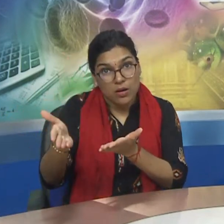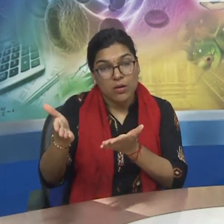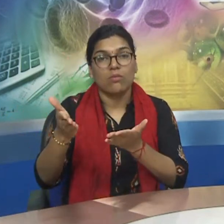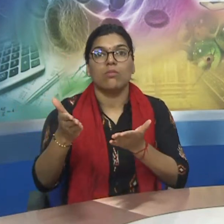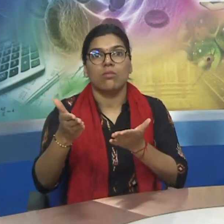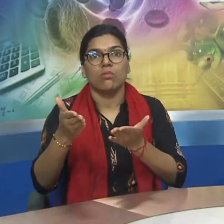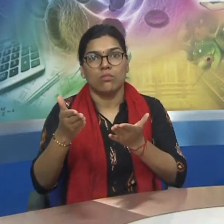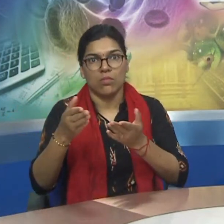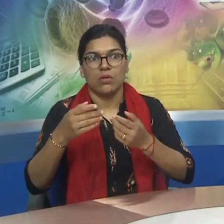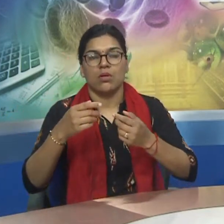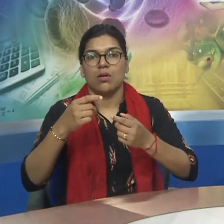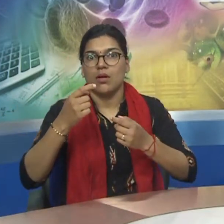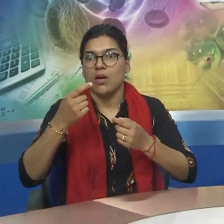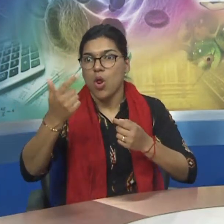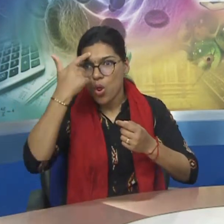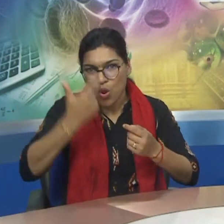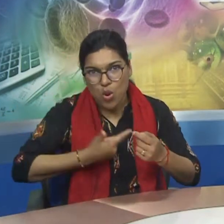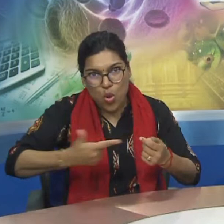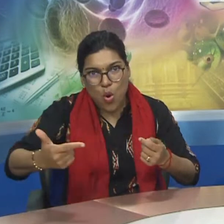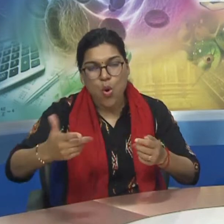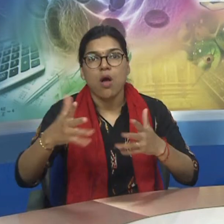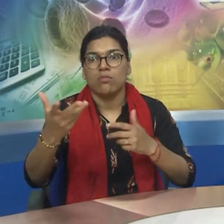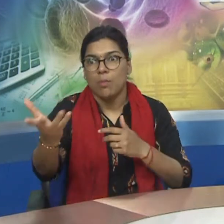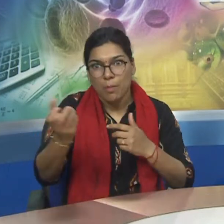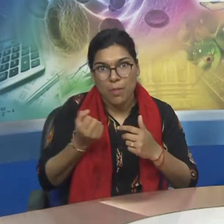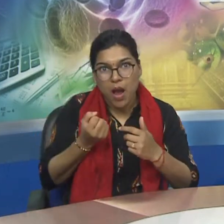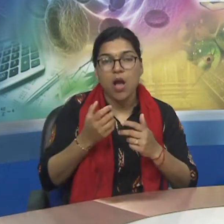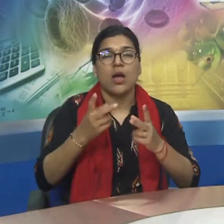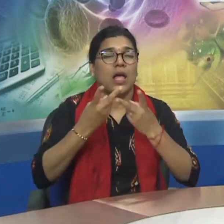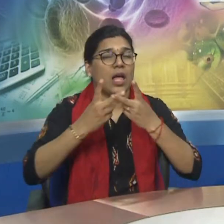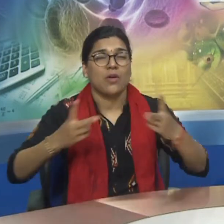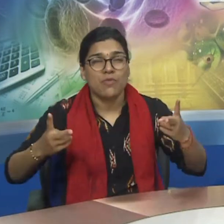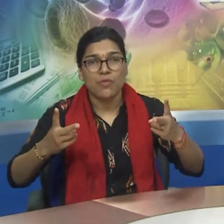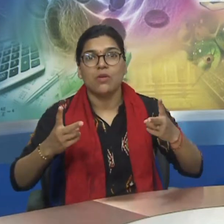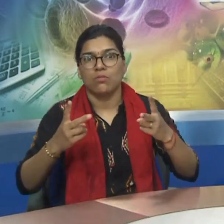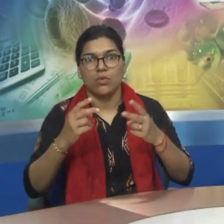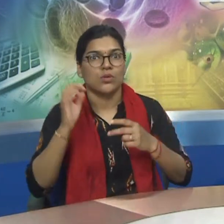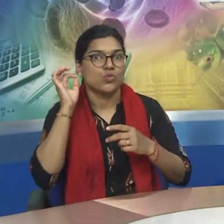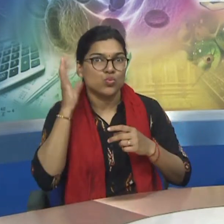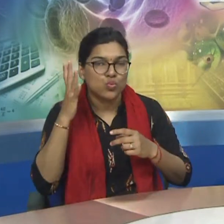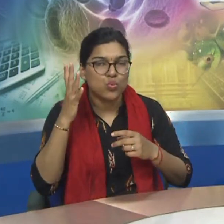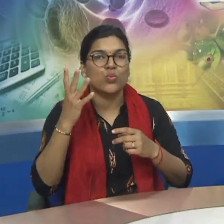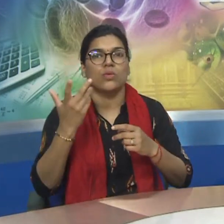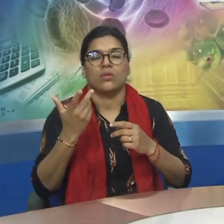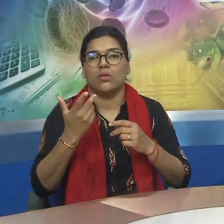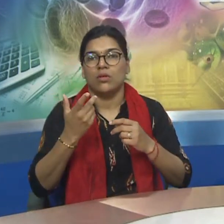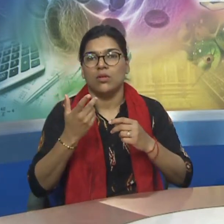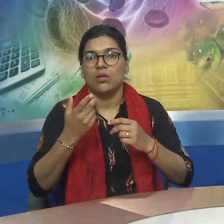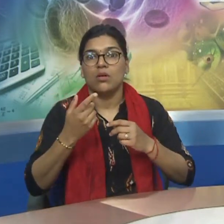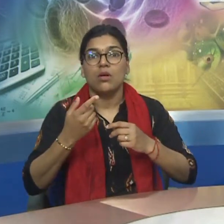spreadsheets. Also in banks, the amount of loan given, the amount of loan taken,